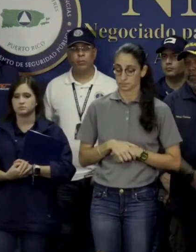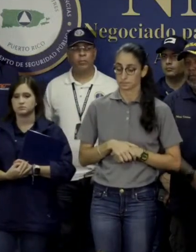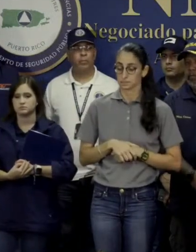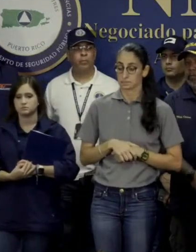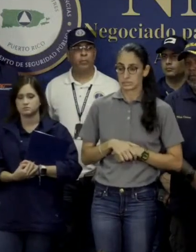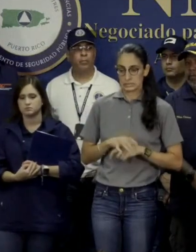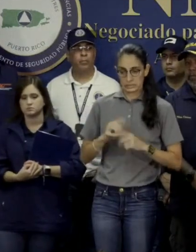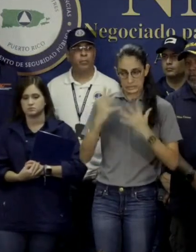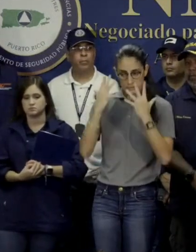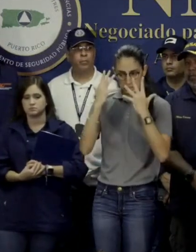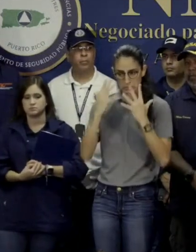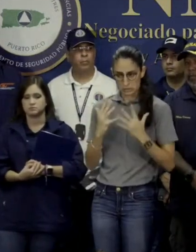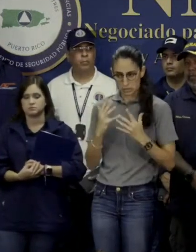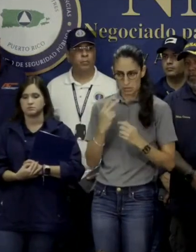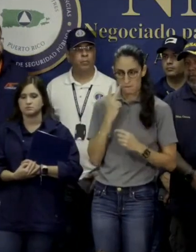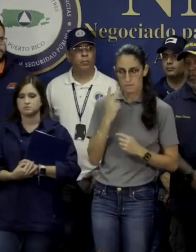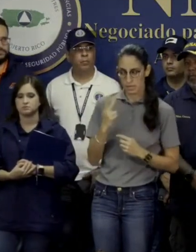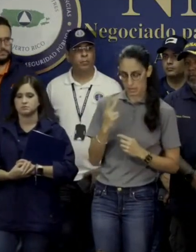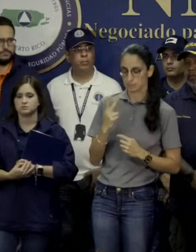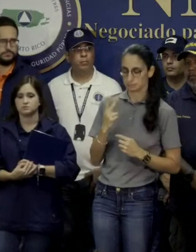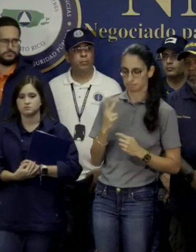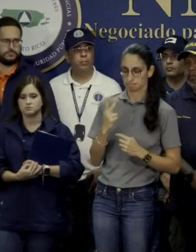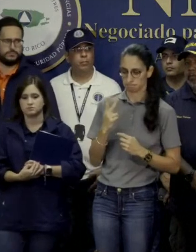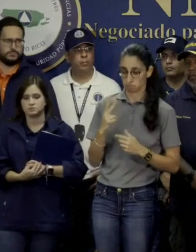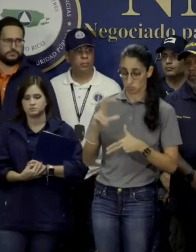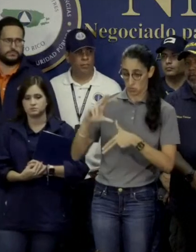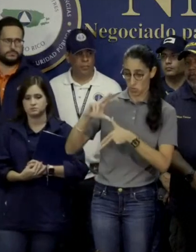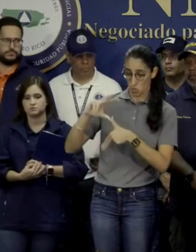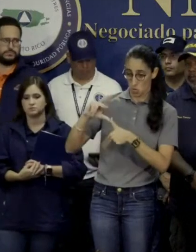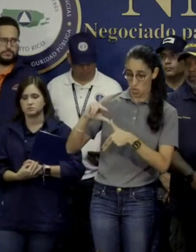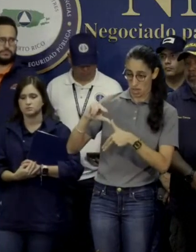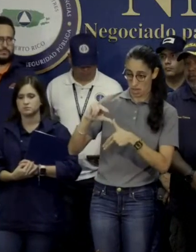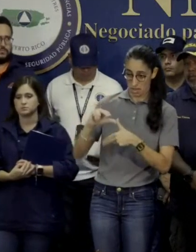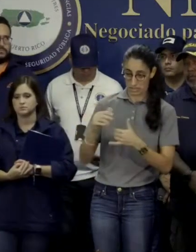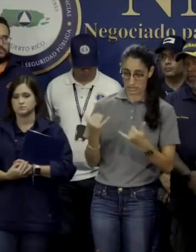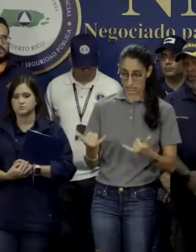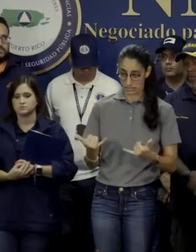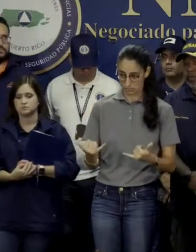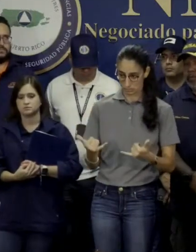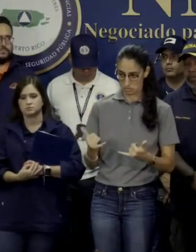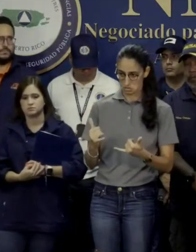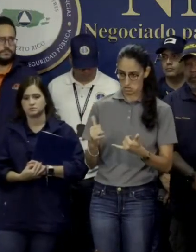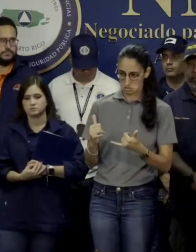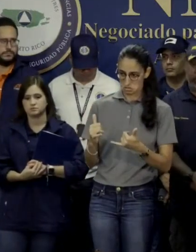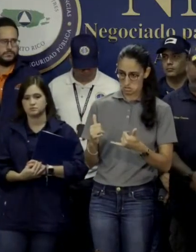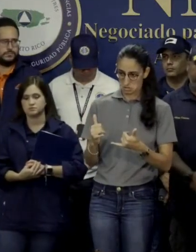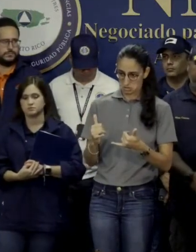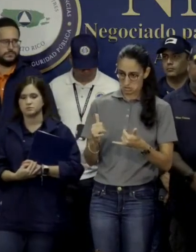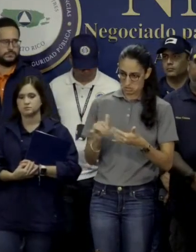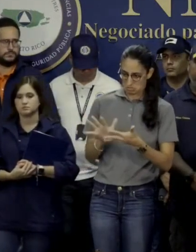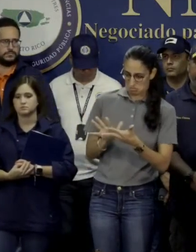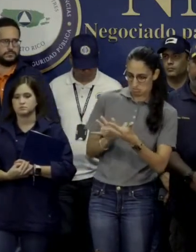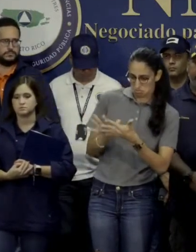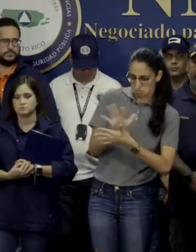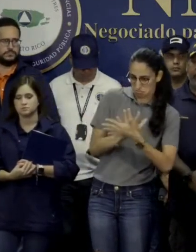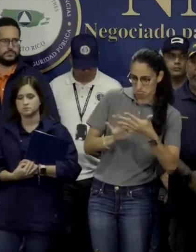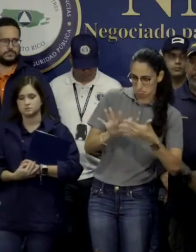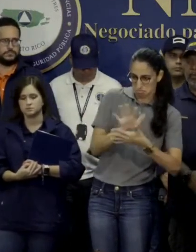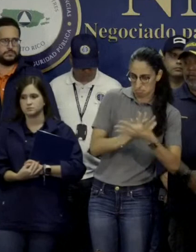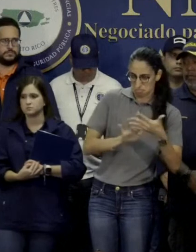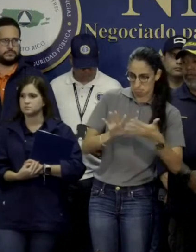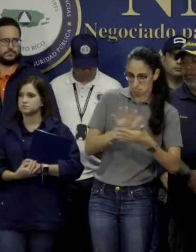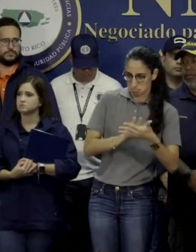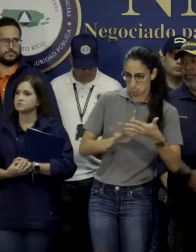Unfortunately so, I have to say that the hurricane and now the storm, the related storm, has covered the